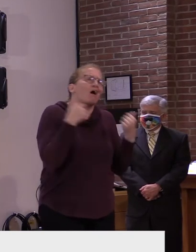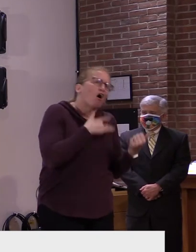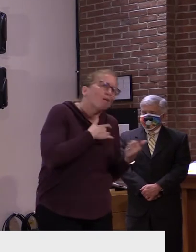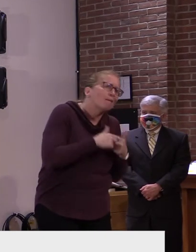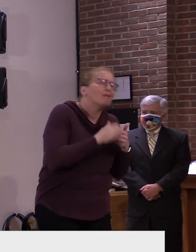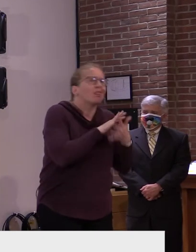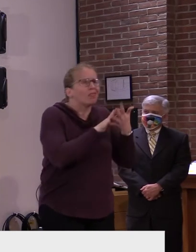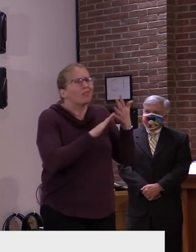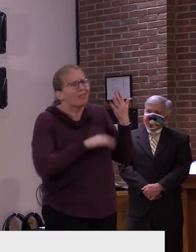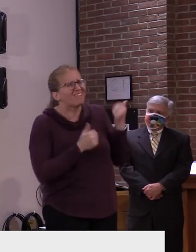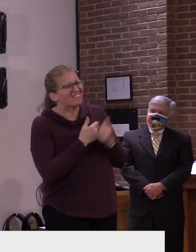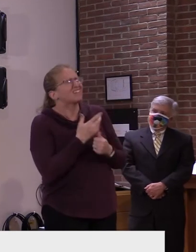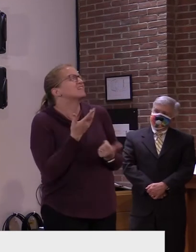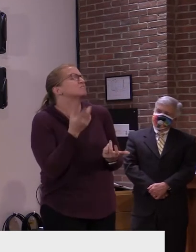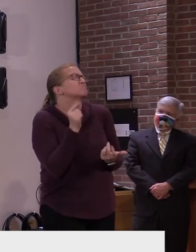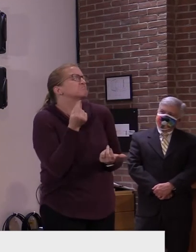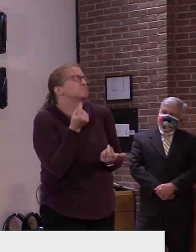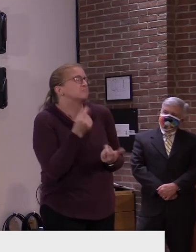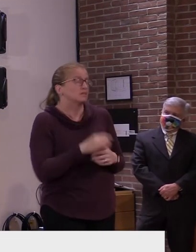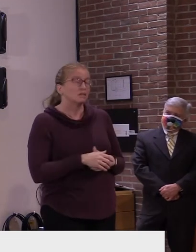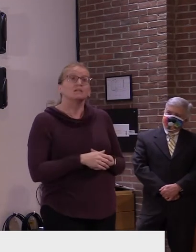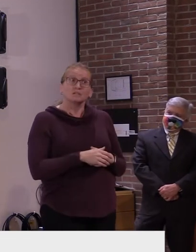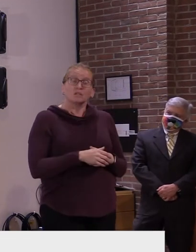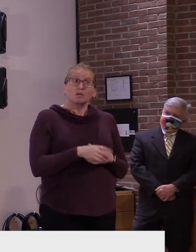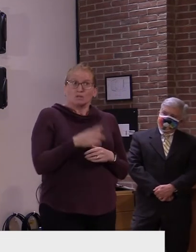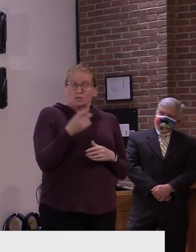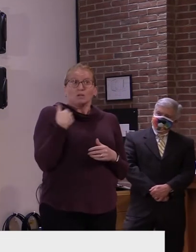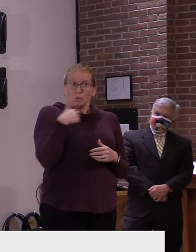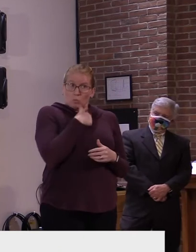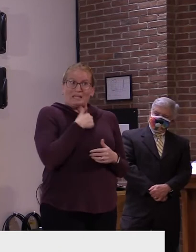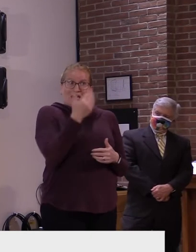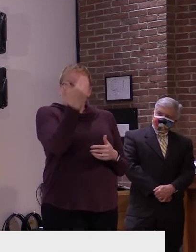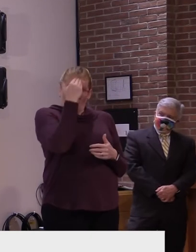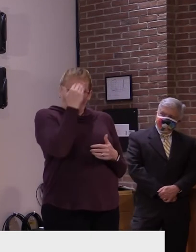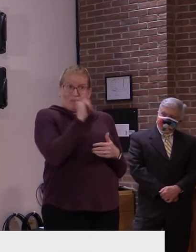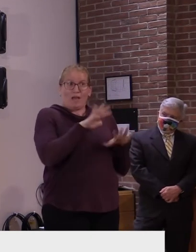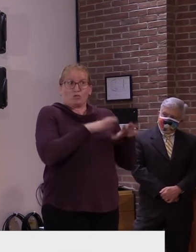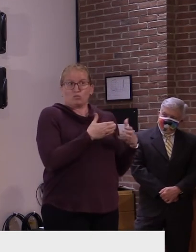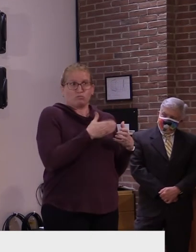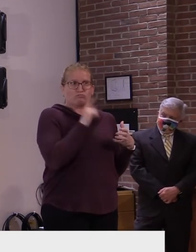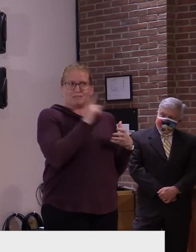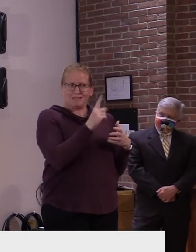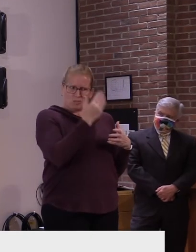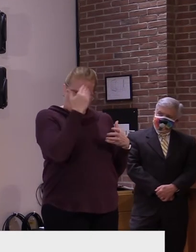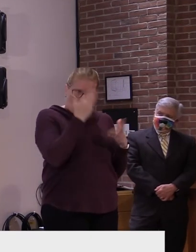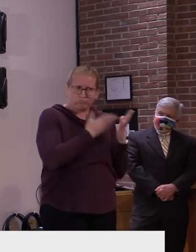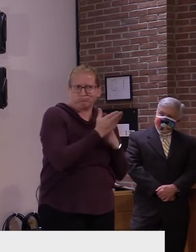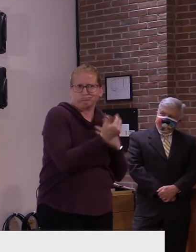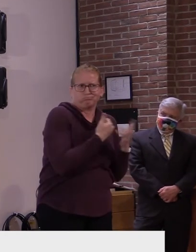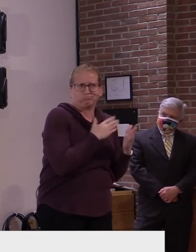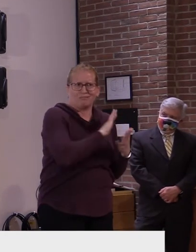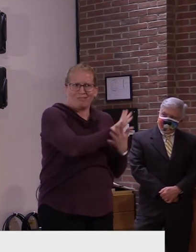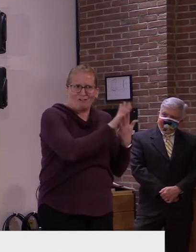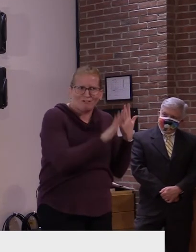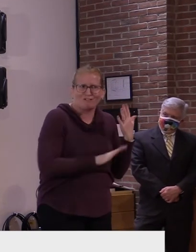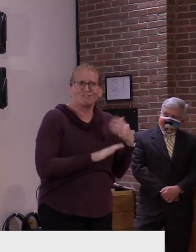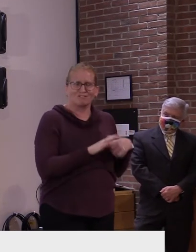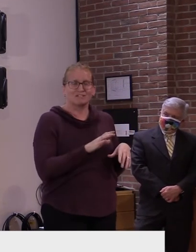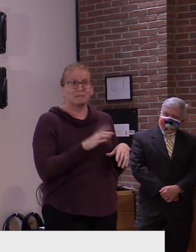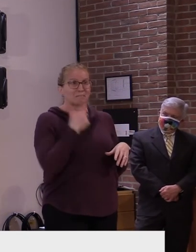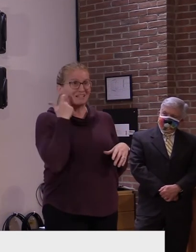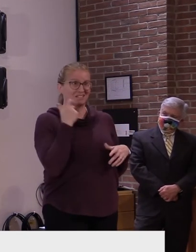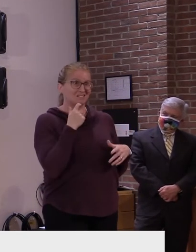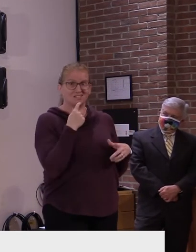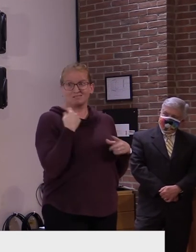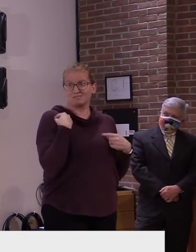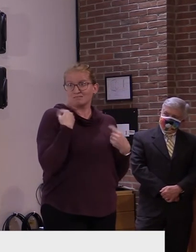we've actually characterized that population very well because as you know until july 28 the majority that